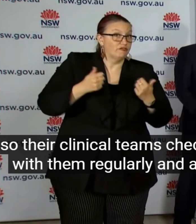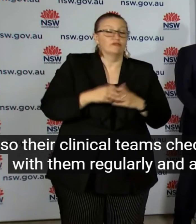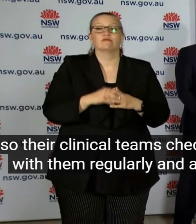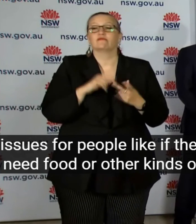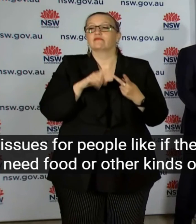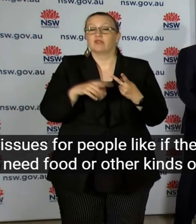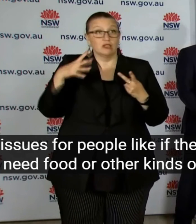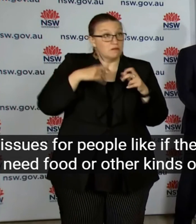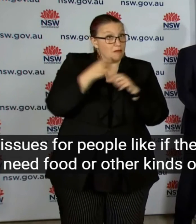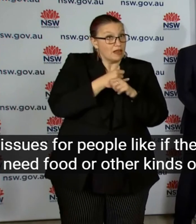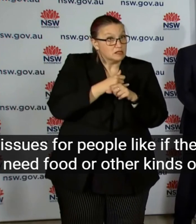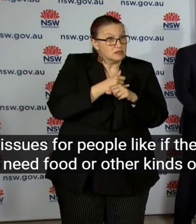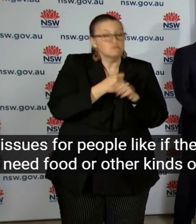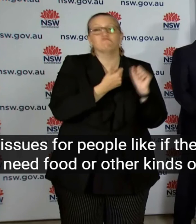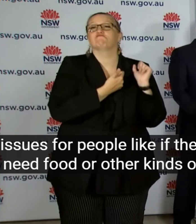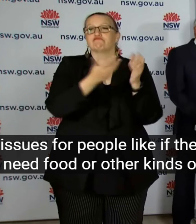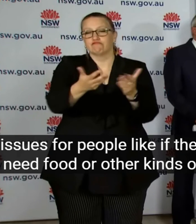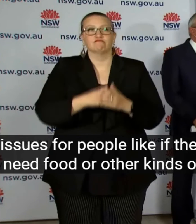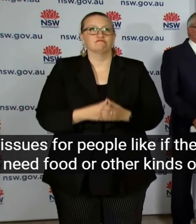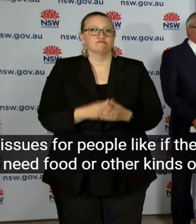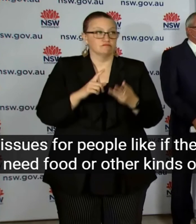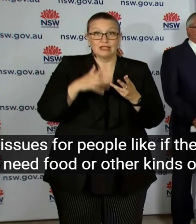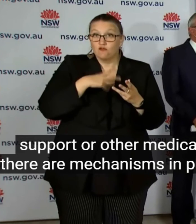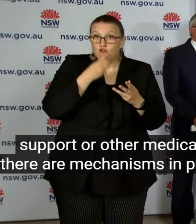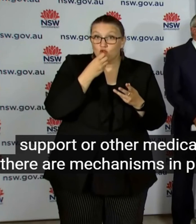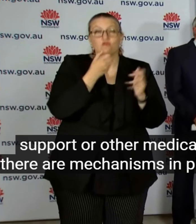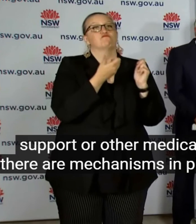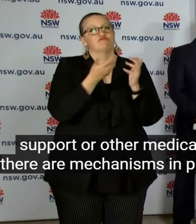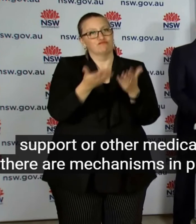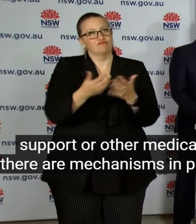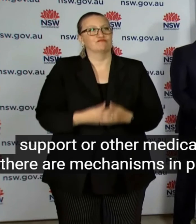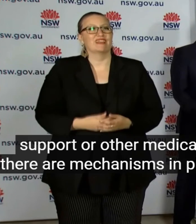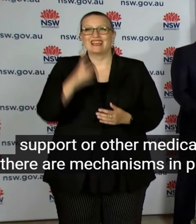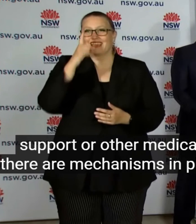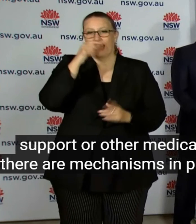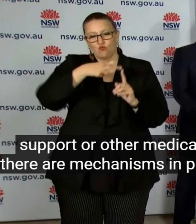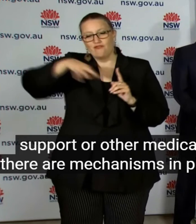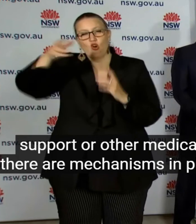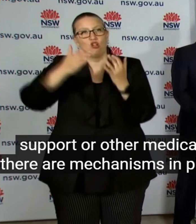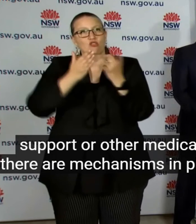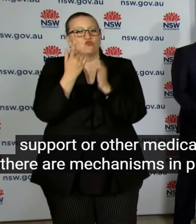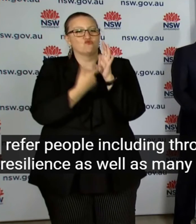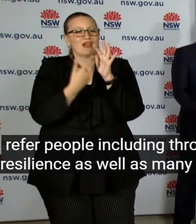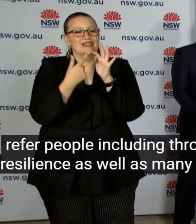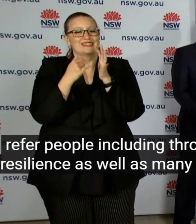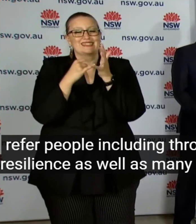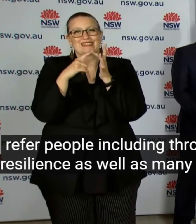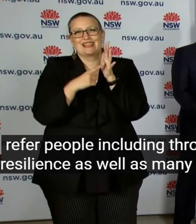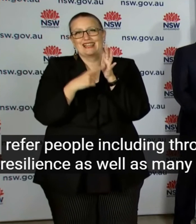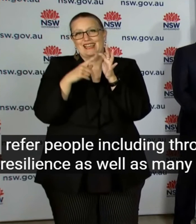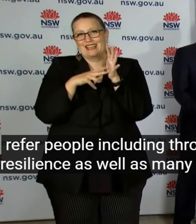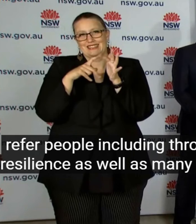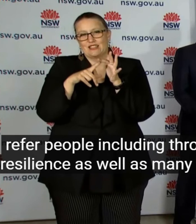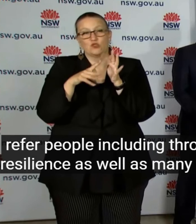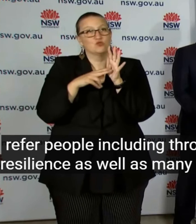medication, there are mechanisms in place to refer people, including through Resilience, as well as many local NGOs and,